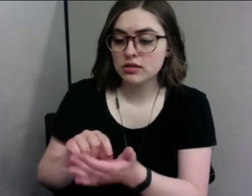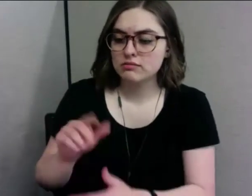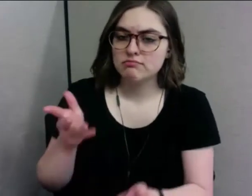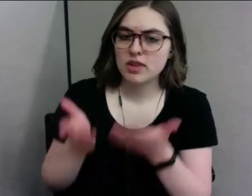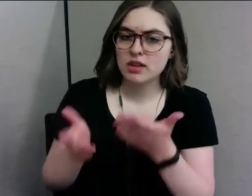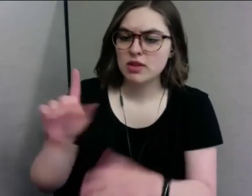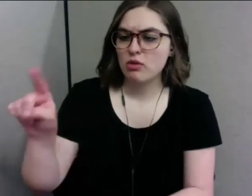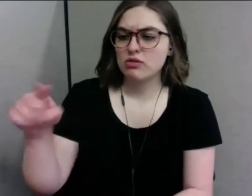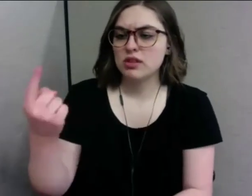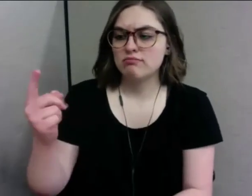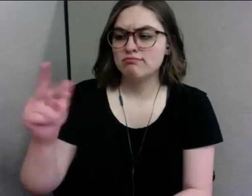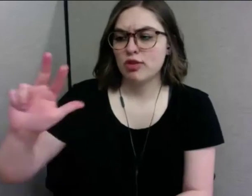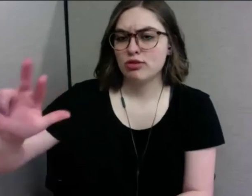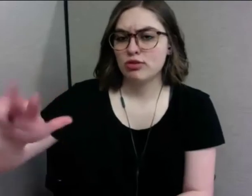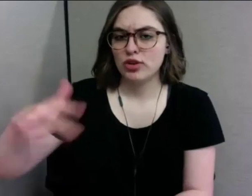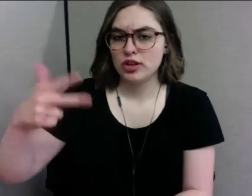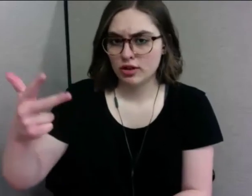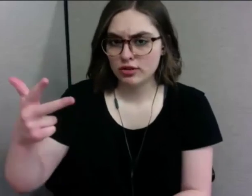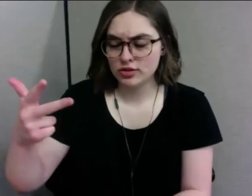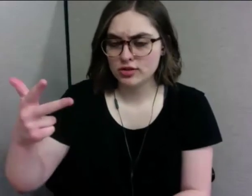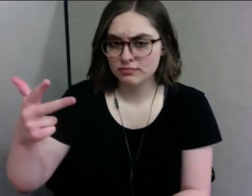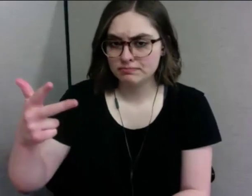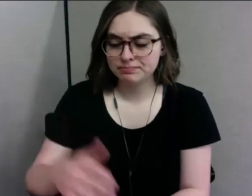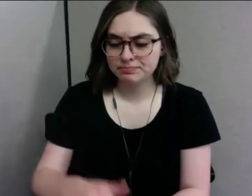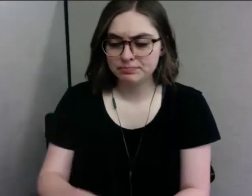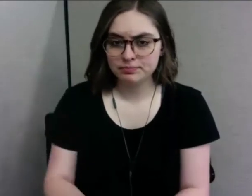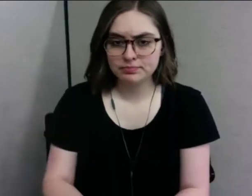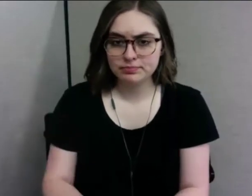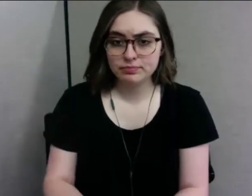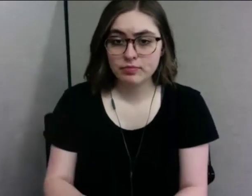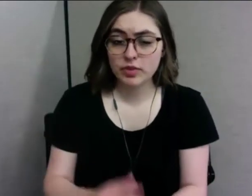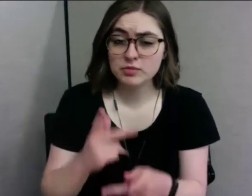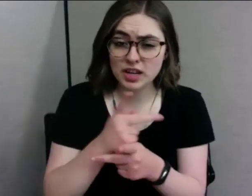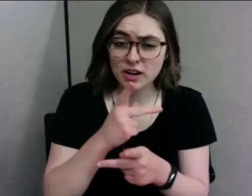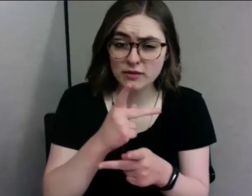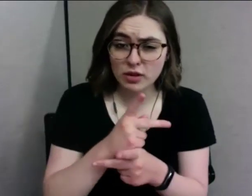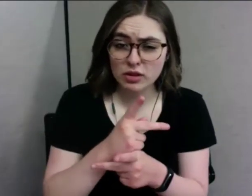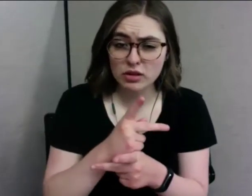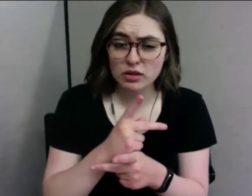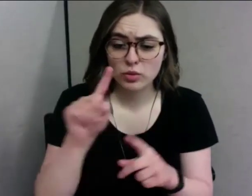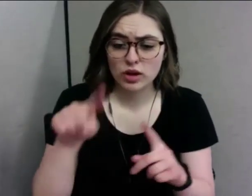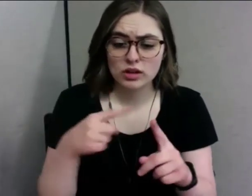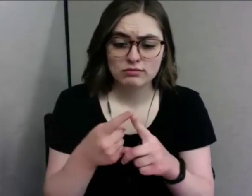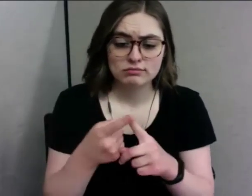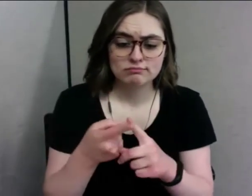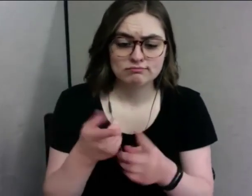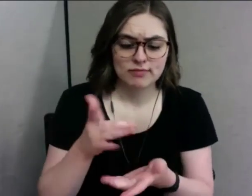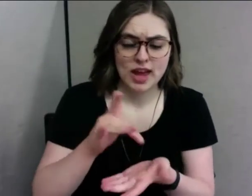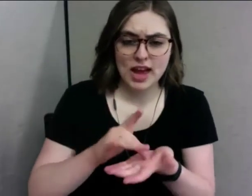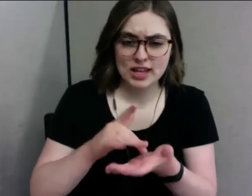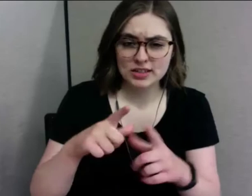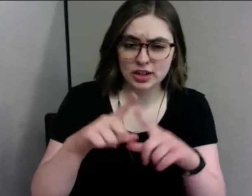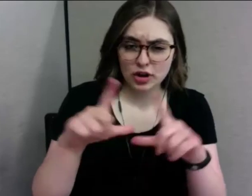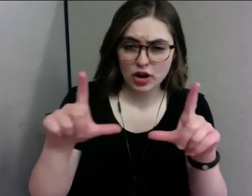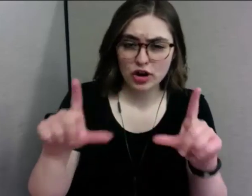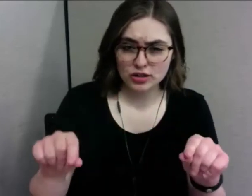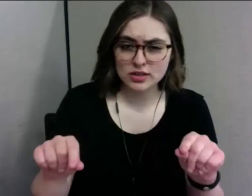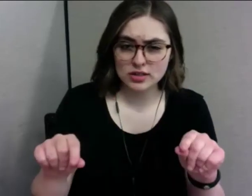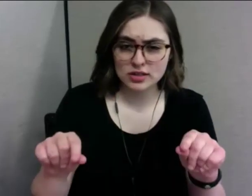Always be careful when handling your cards. In fact, handling them as little as